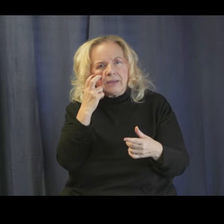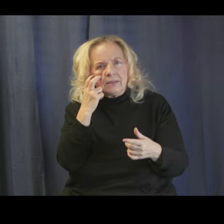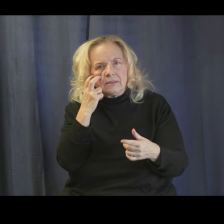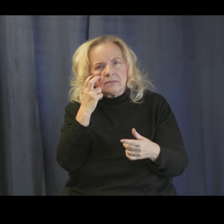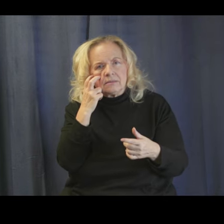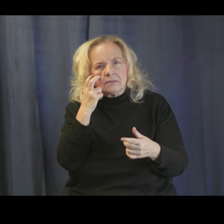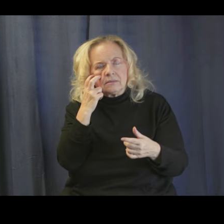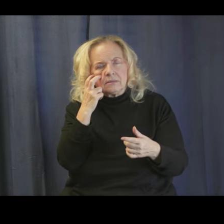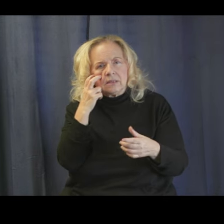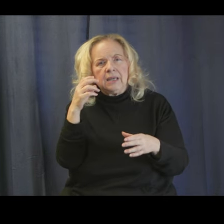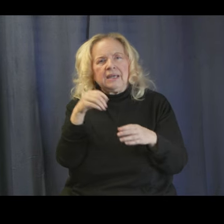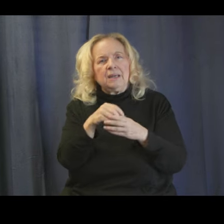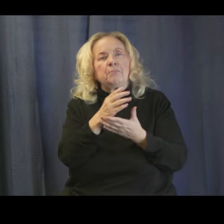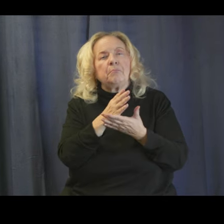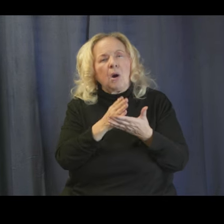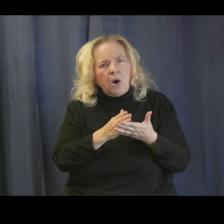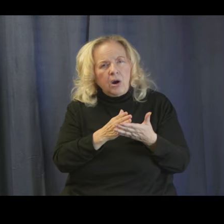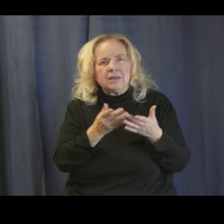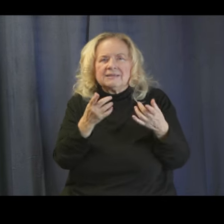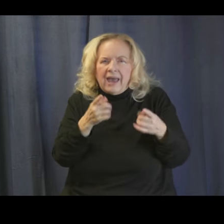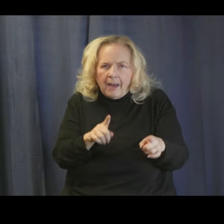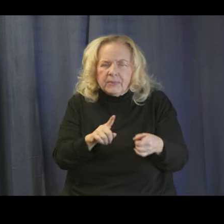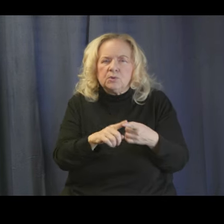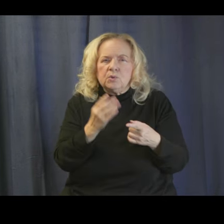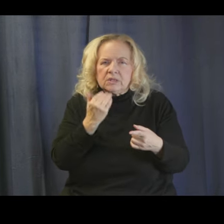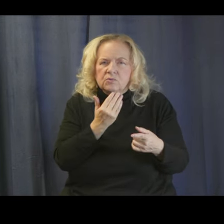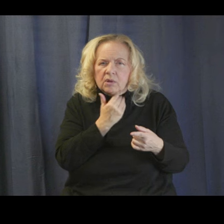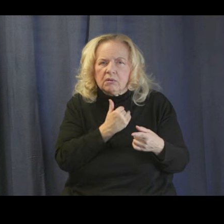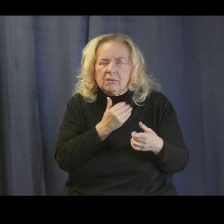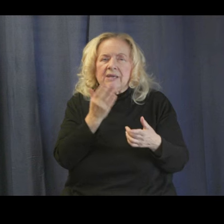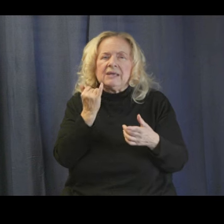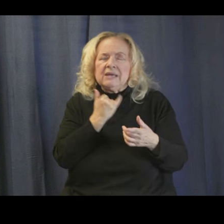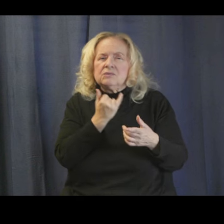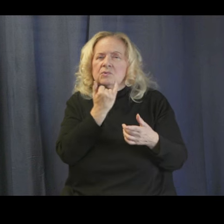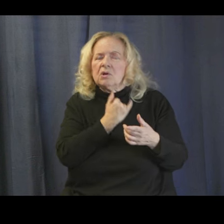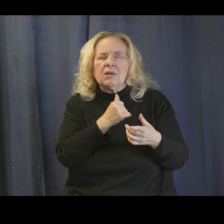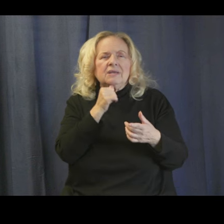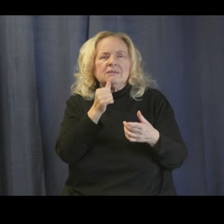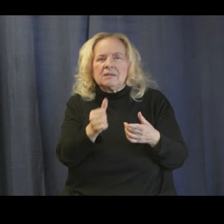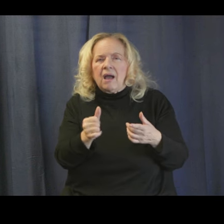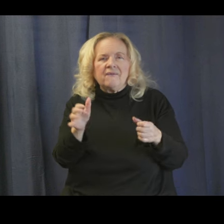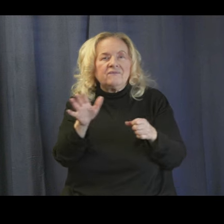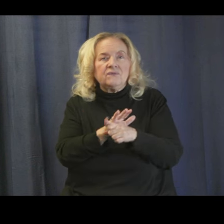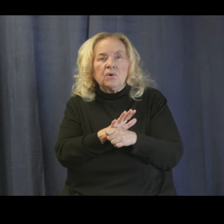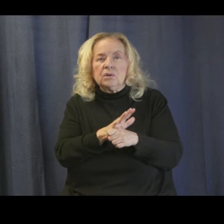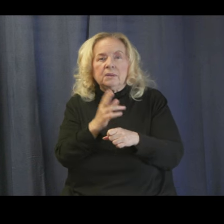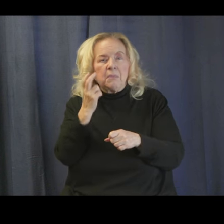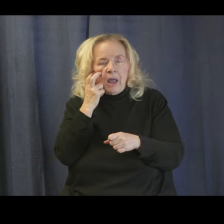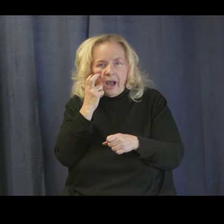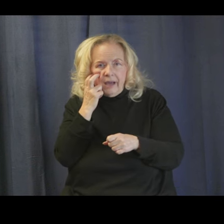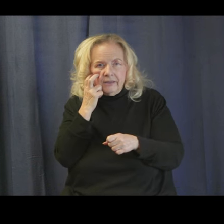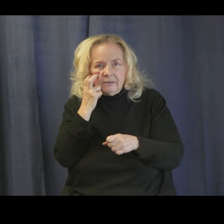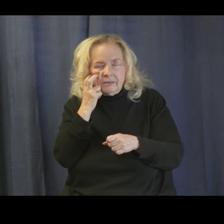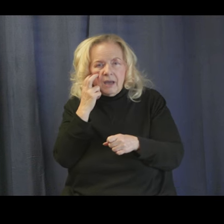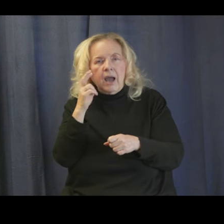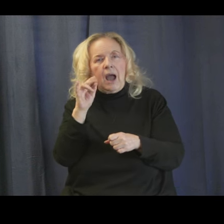blindness in part has happened to Israel. Israel is not totally blind. Isaac's